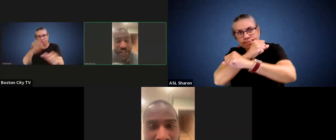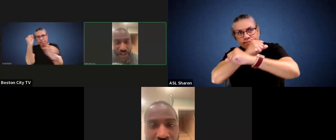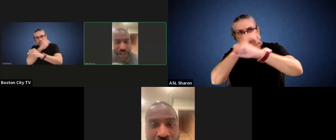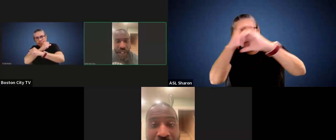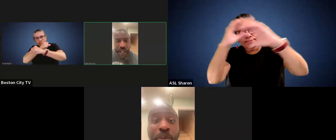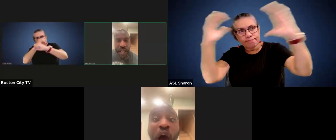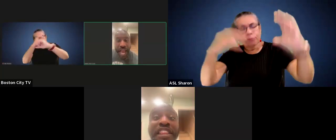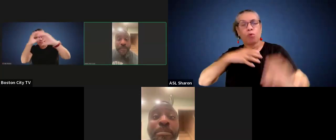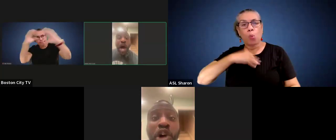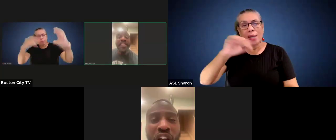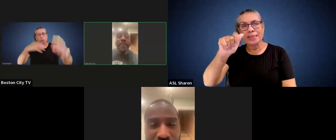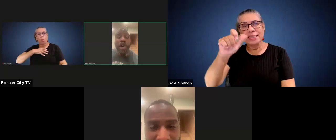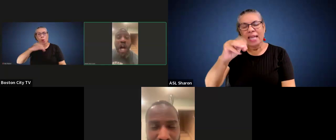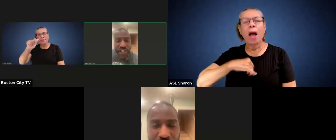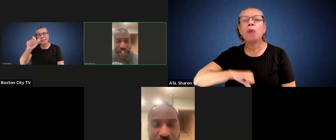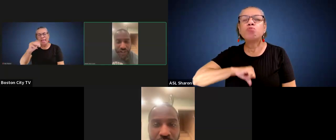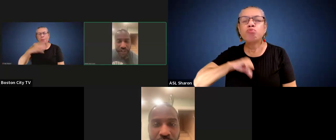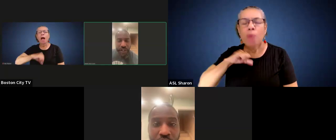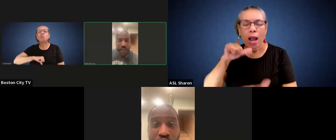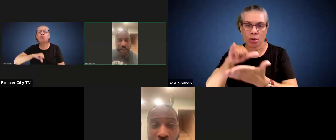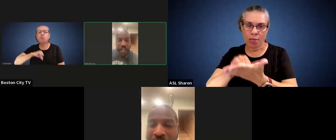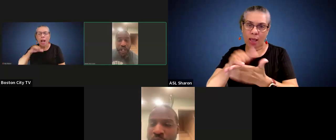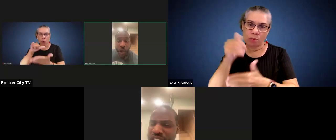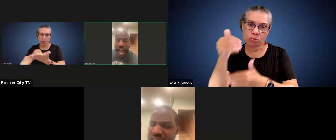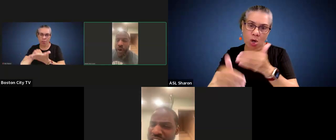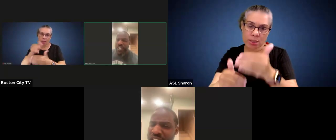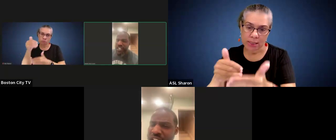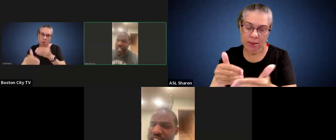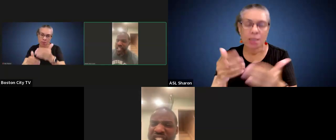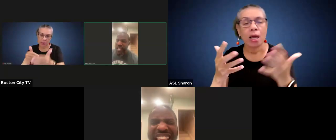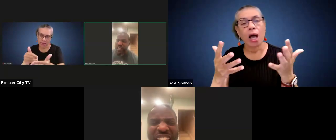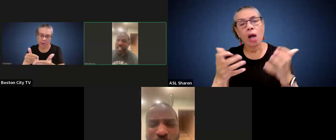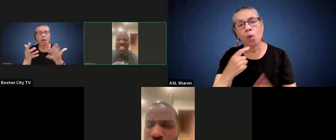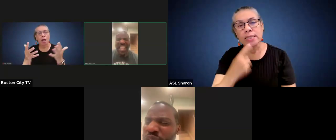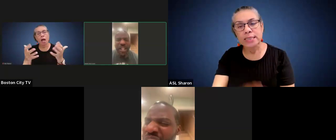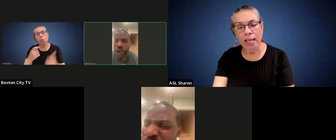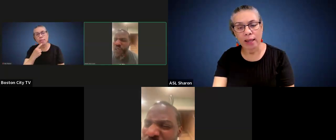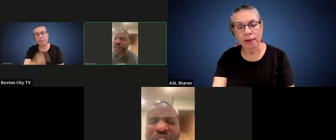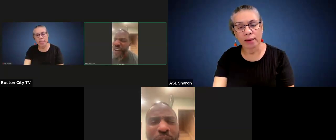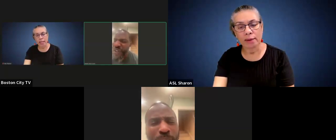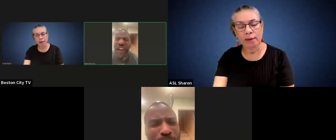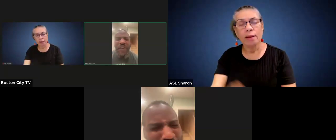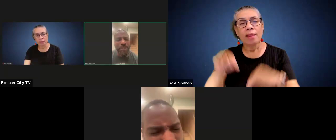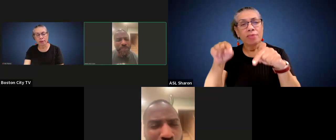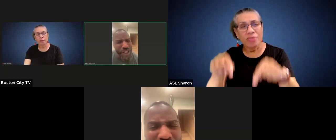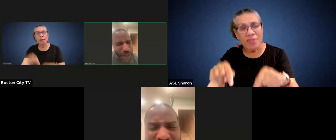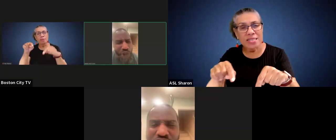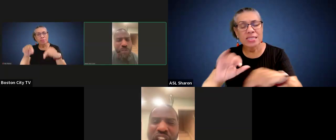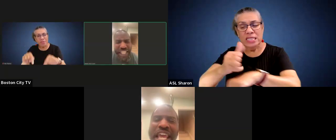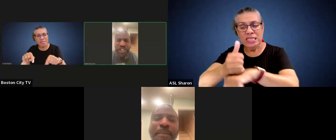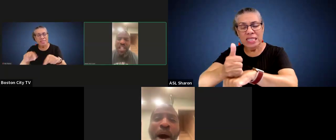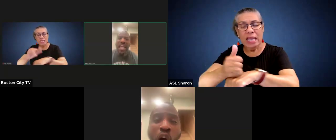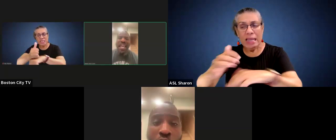is. I am part of that process. So I want to say that the stadium holds a very, very special